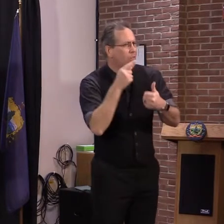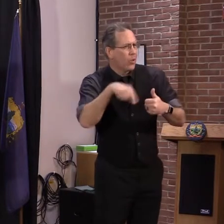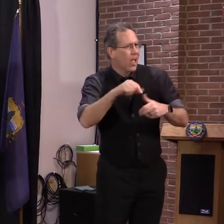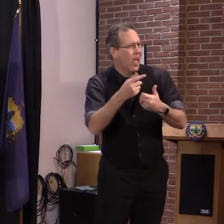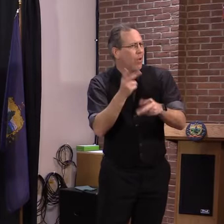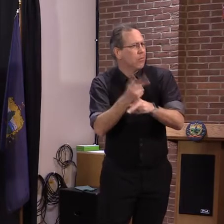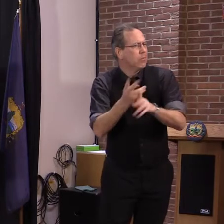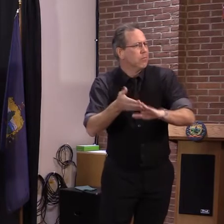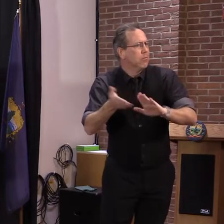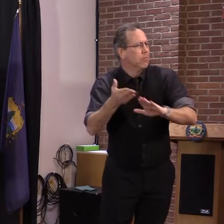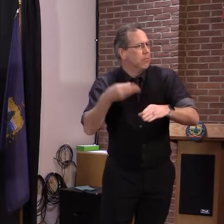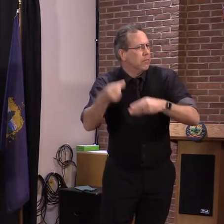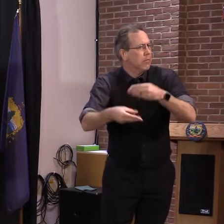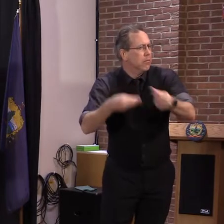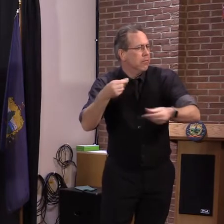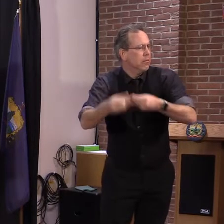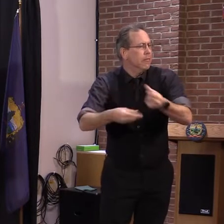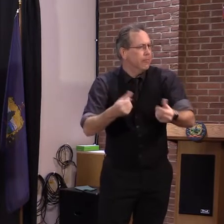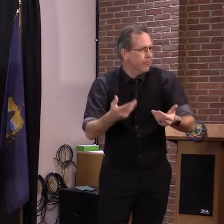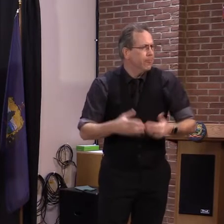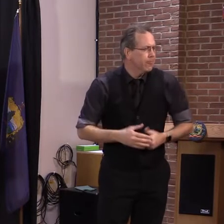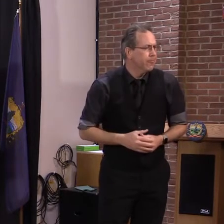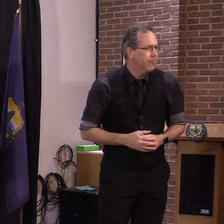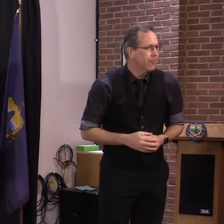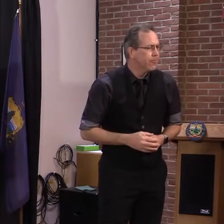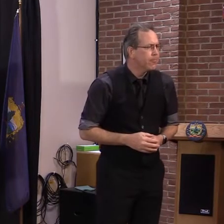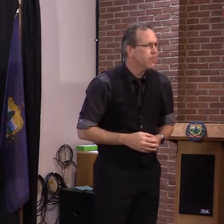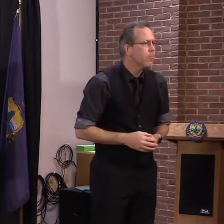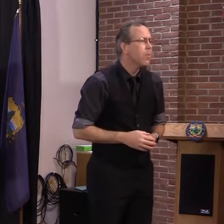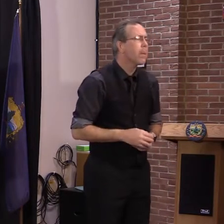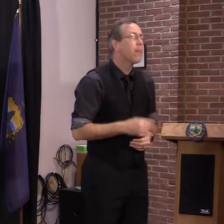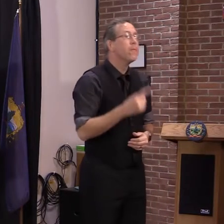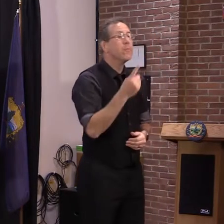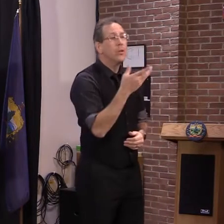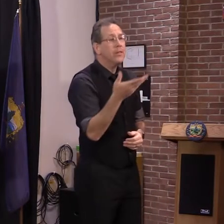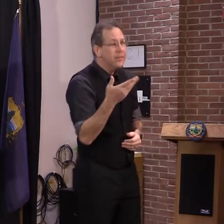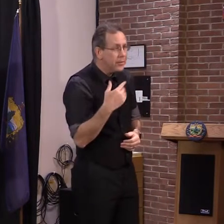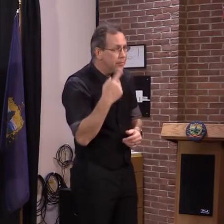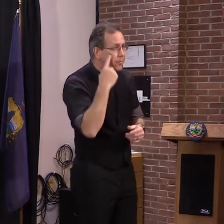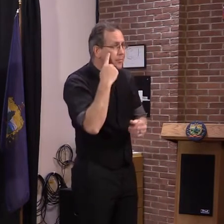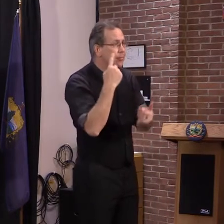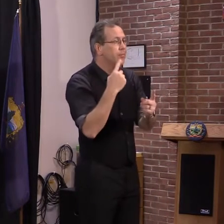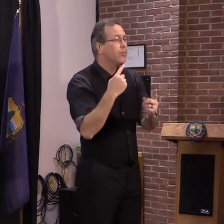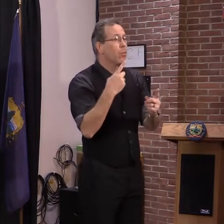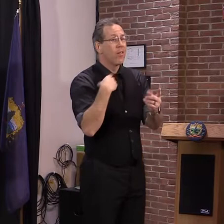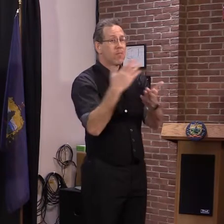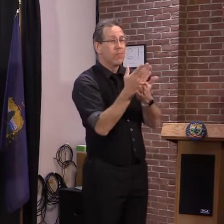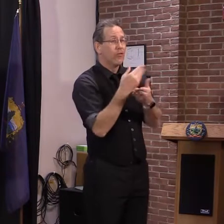One of the tax credits in the governor's proposed budget will help make childcare more affordable